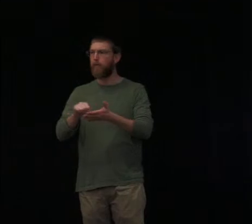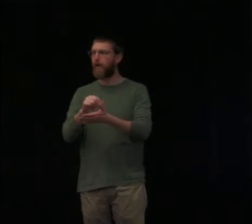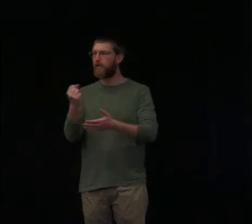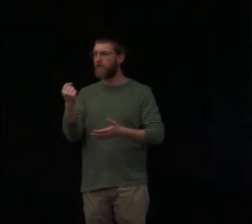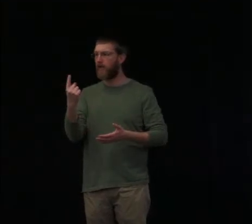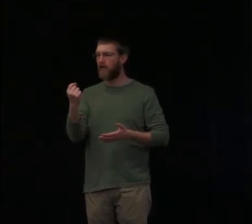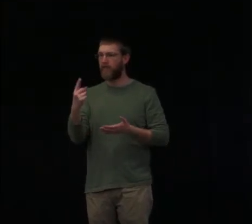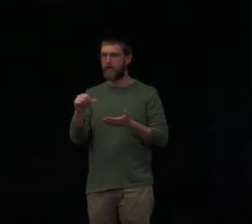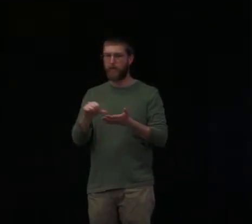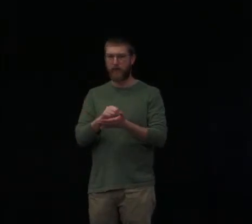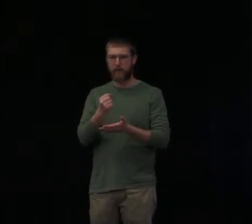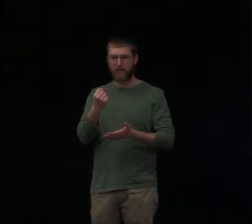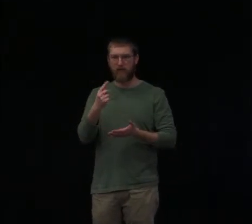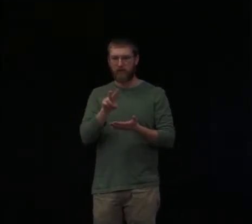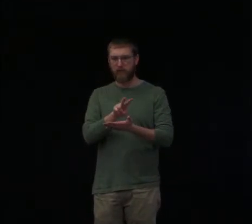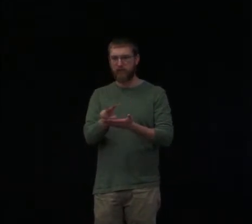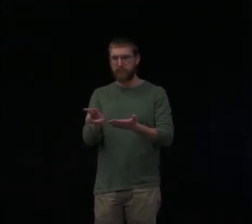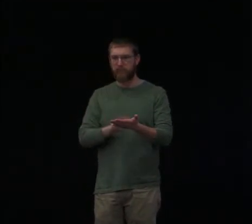12.